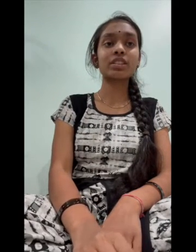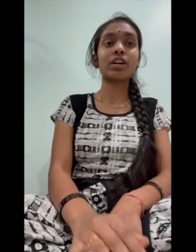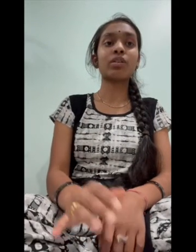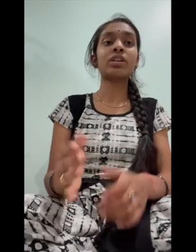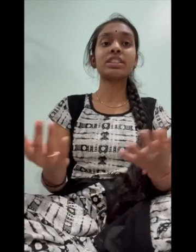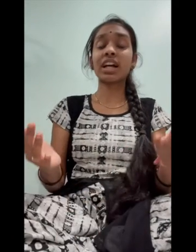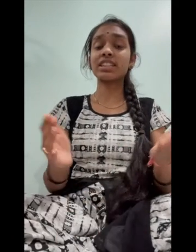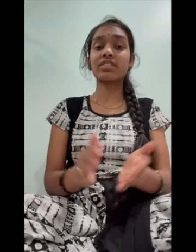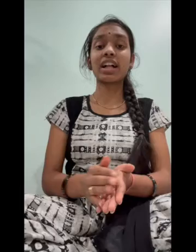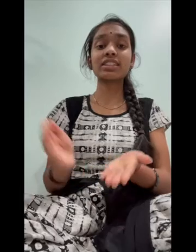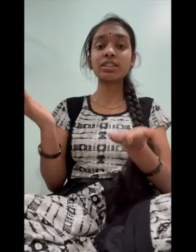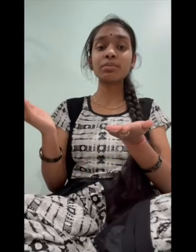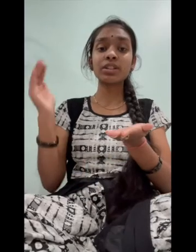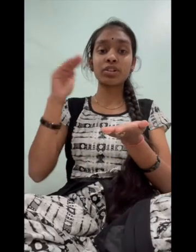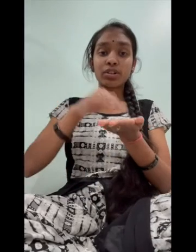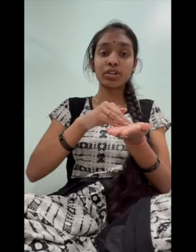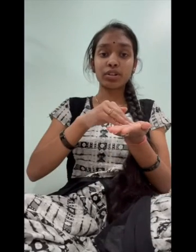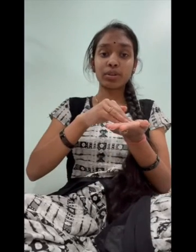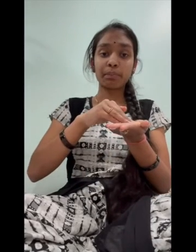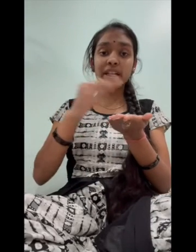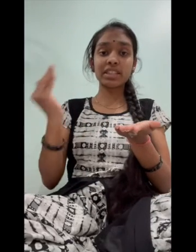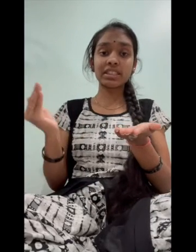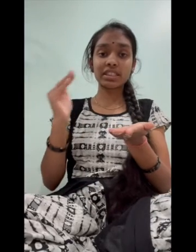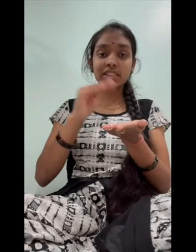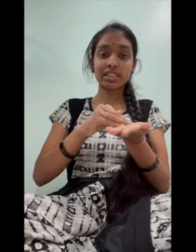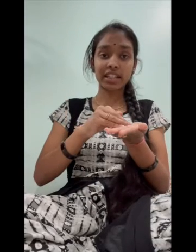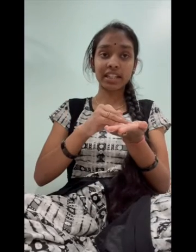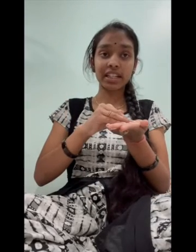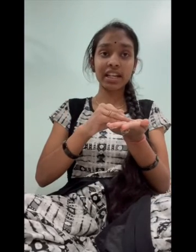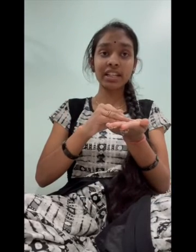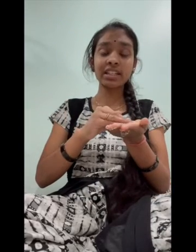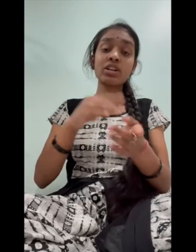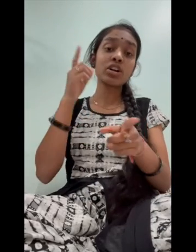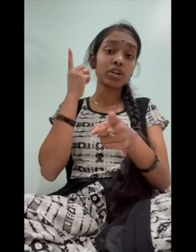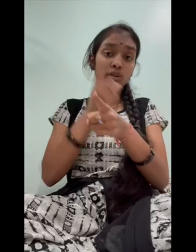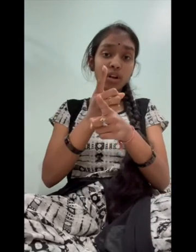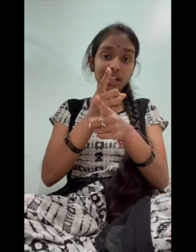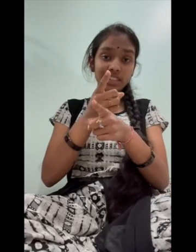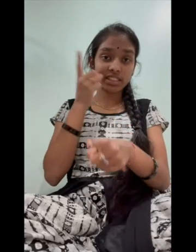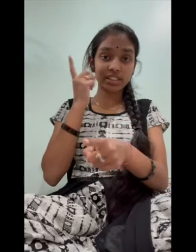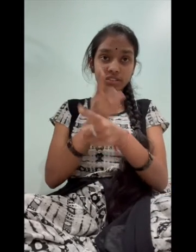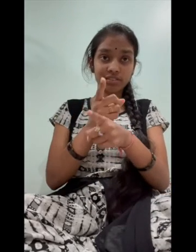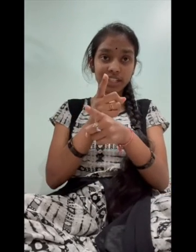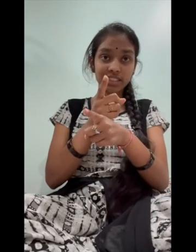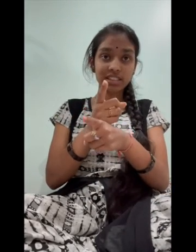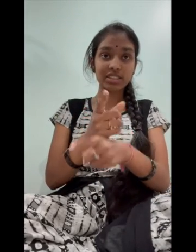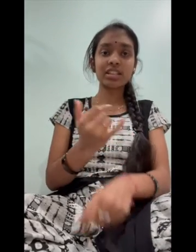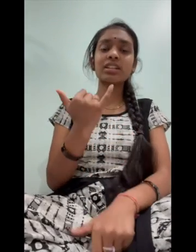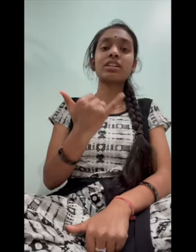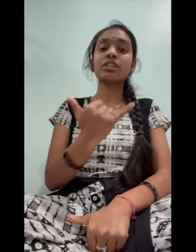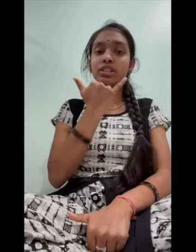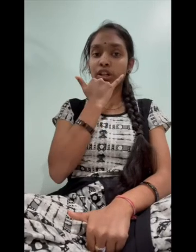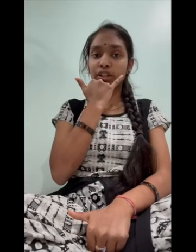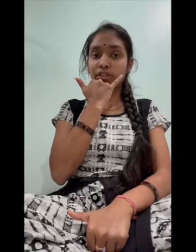So, signs of classroom, repeat. Say it again. Correct, you're right. No, you're